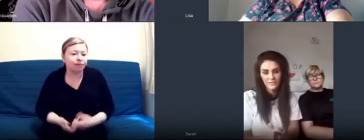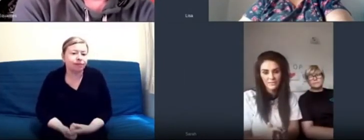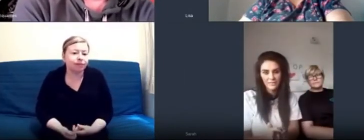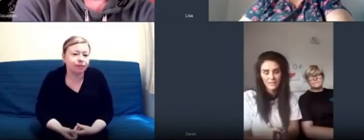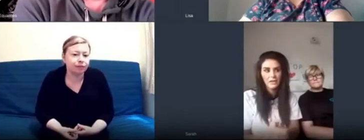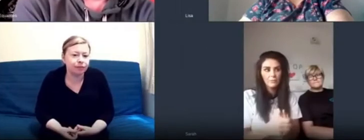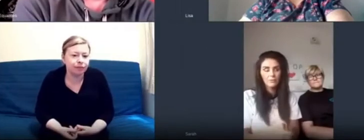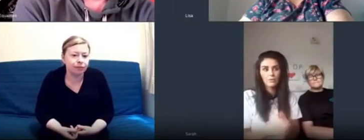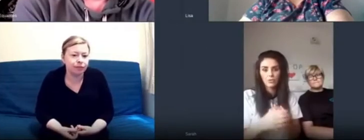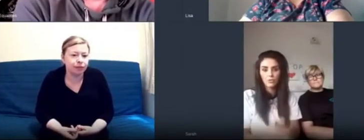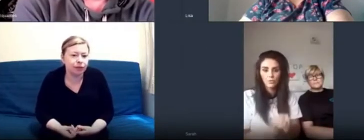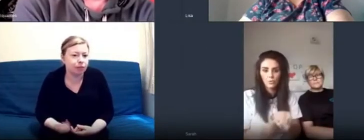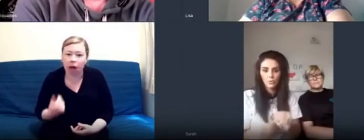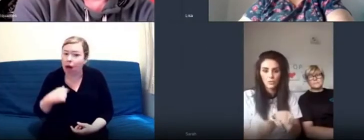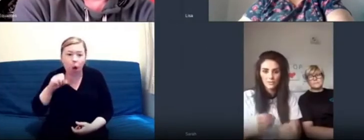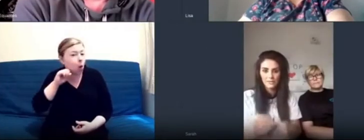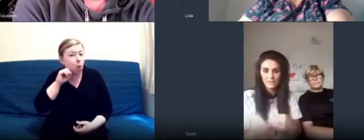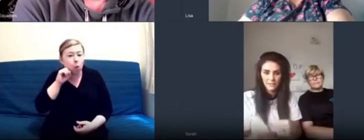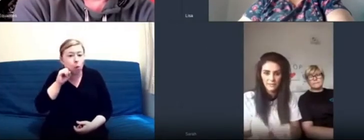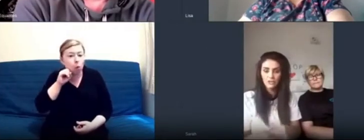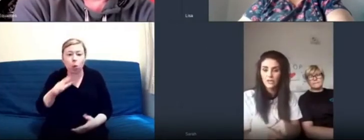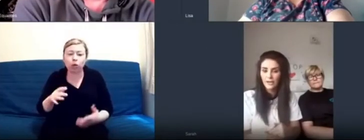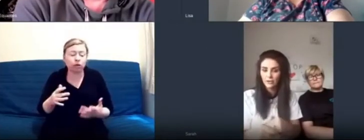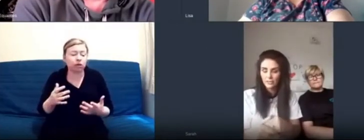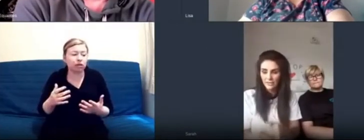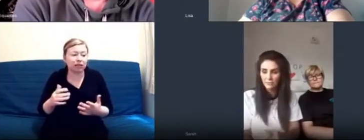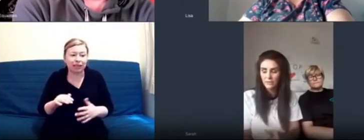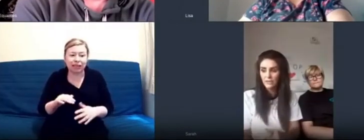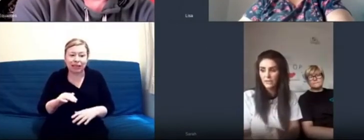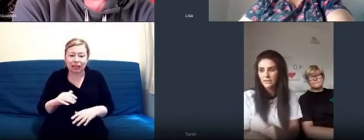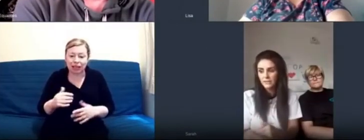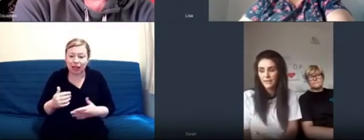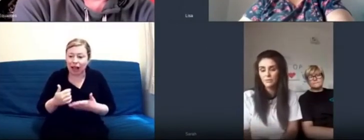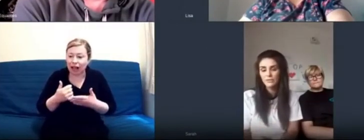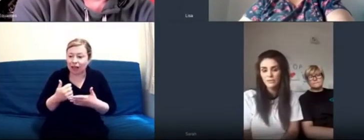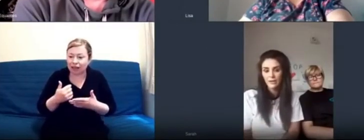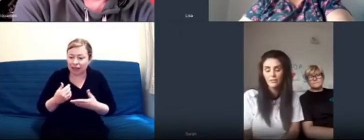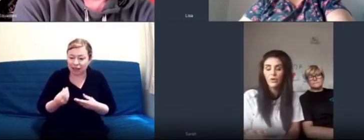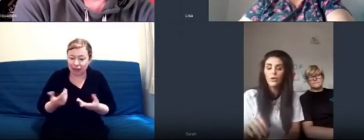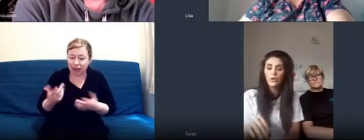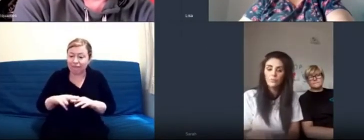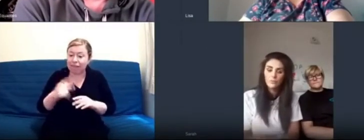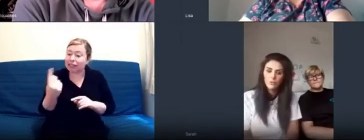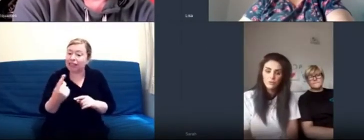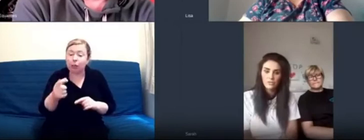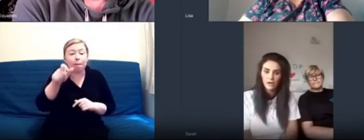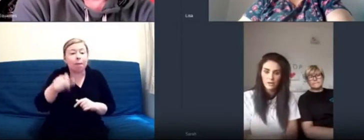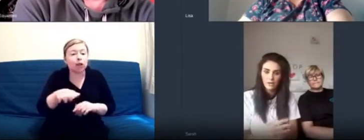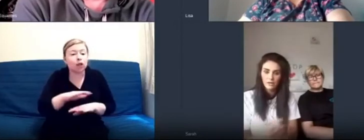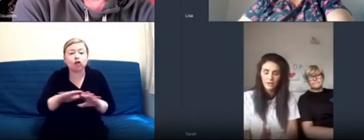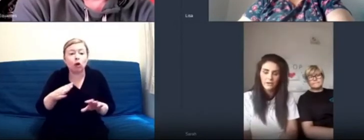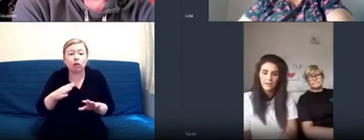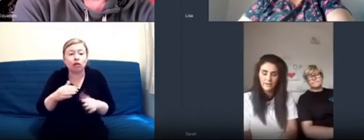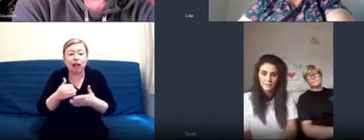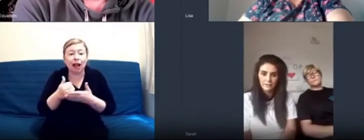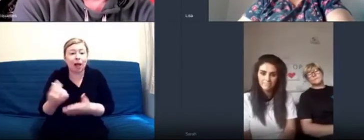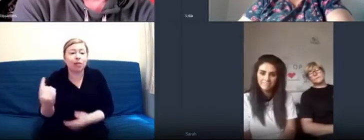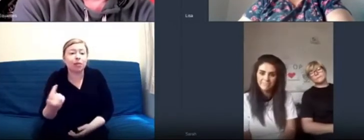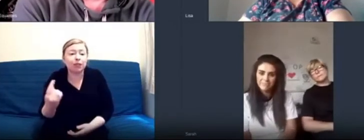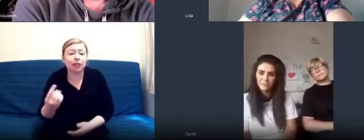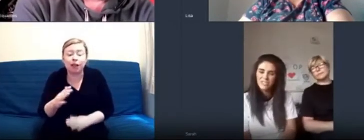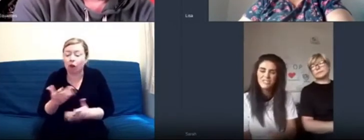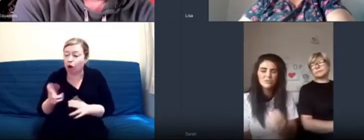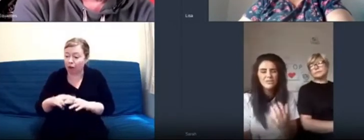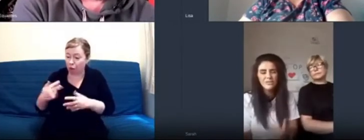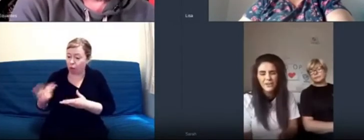not going to facilitate people who don't want to necessarily try or attempt to help themselves or abuse our